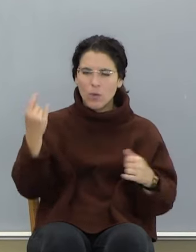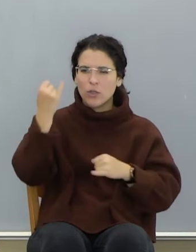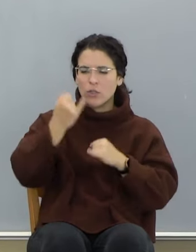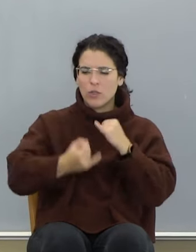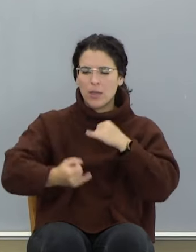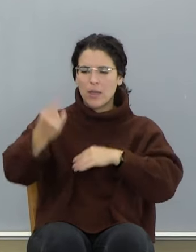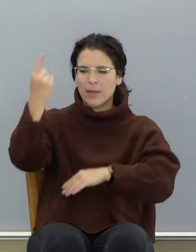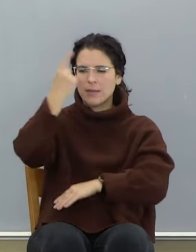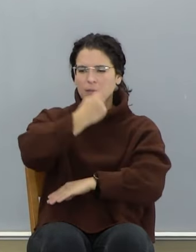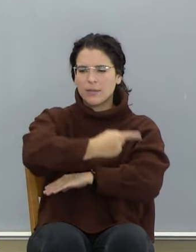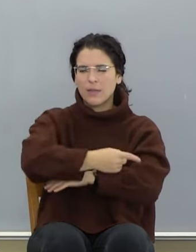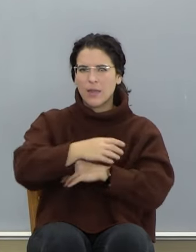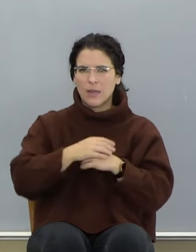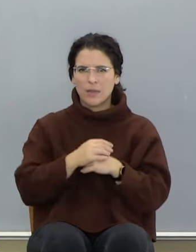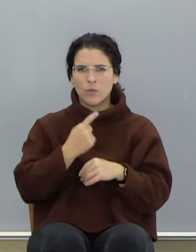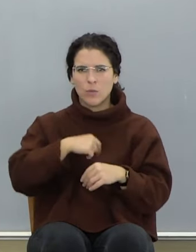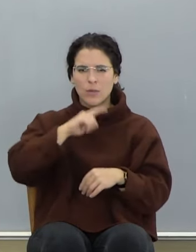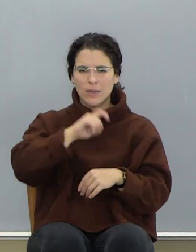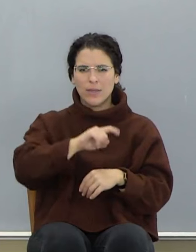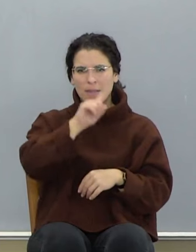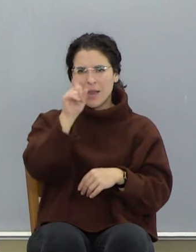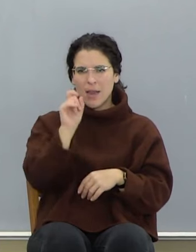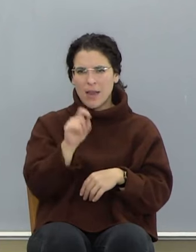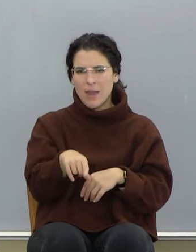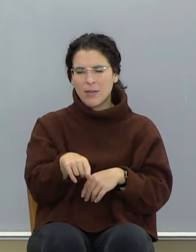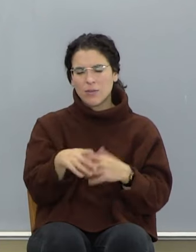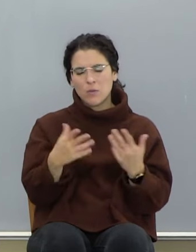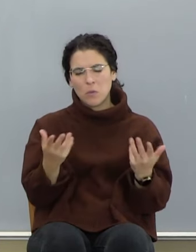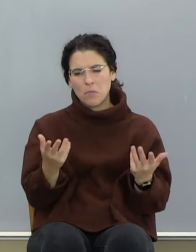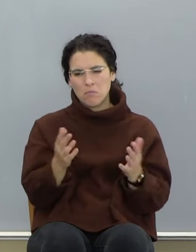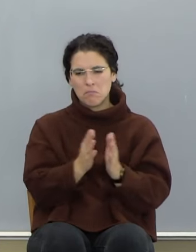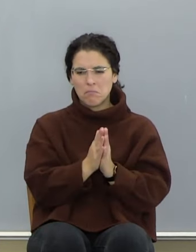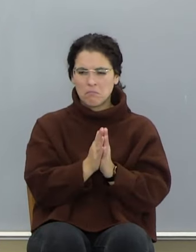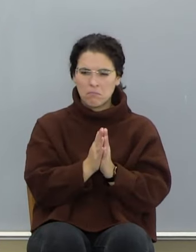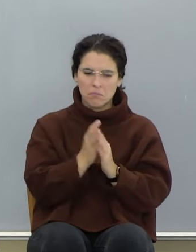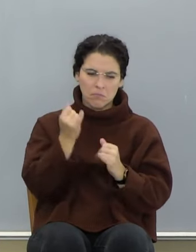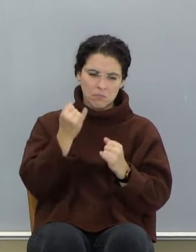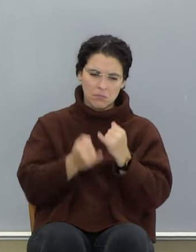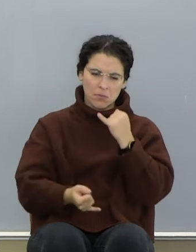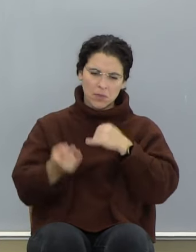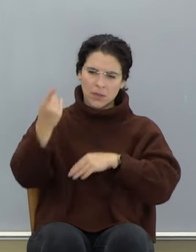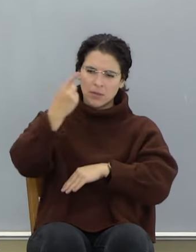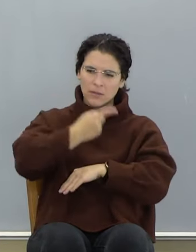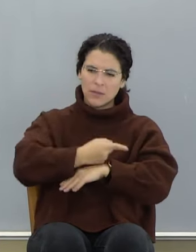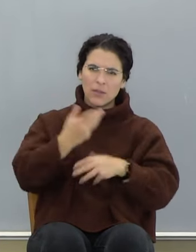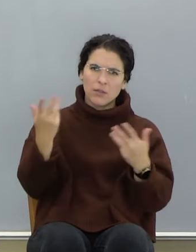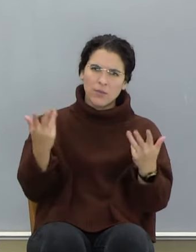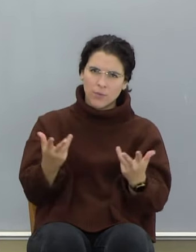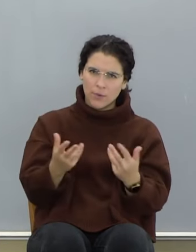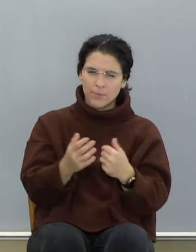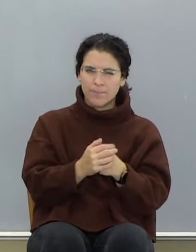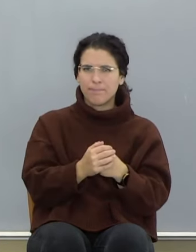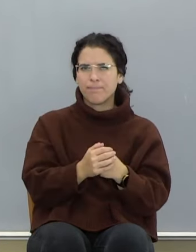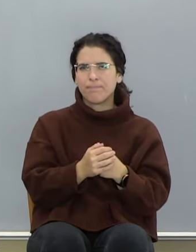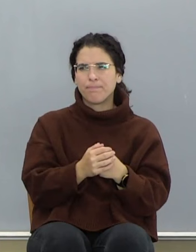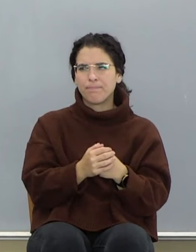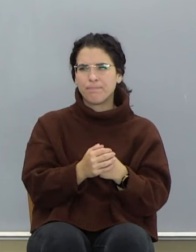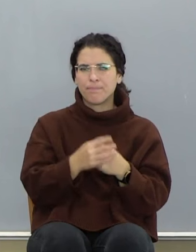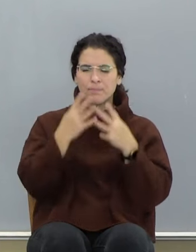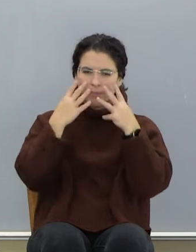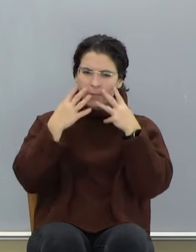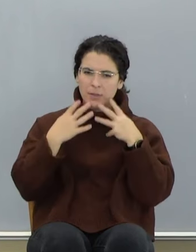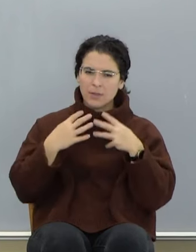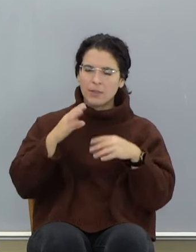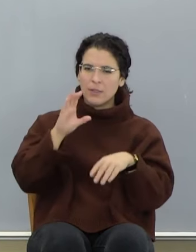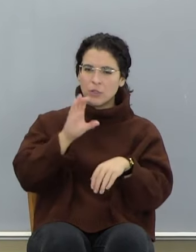days. We need to ask the question. Well, last days of what? And sadly, the